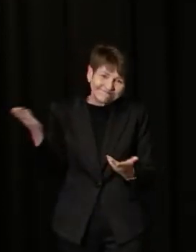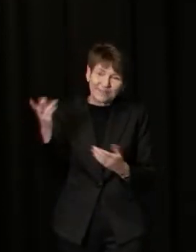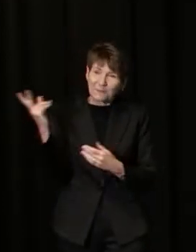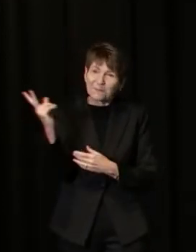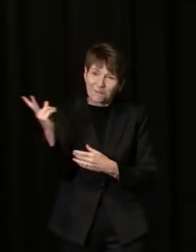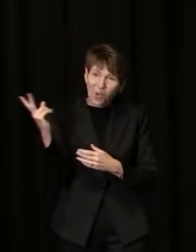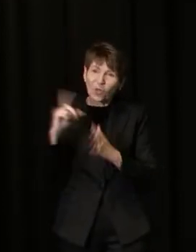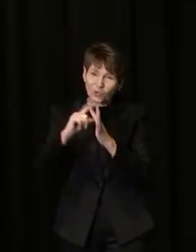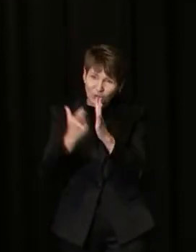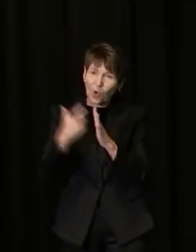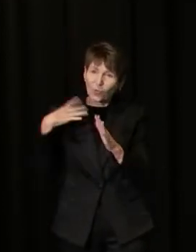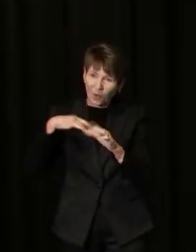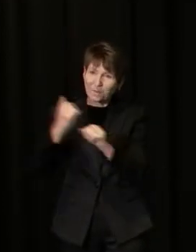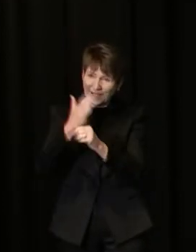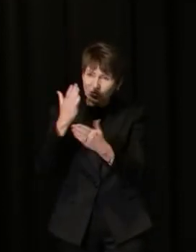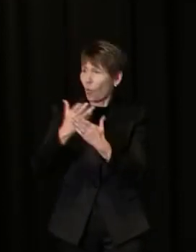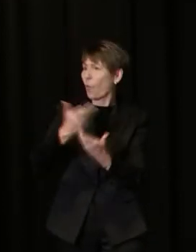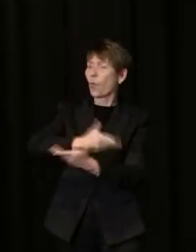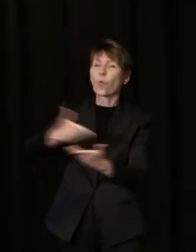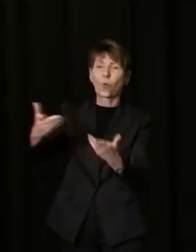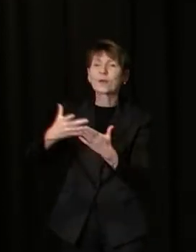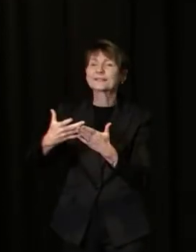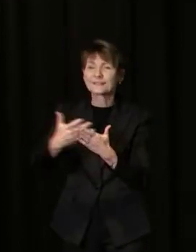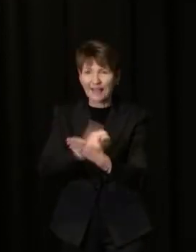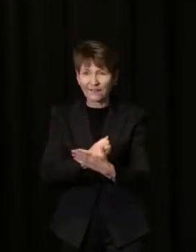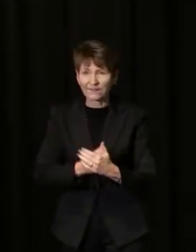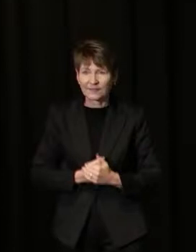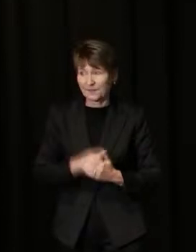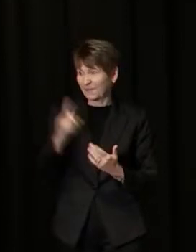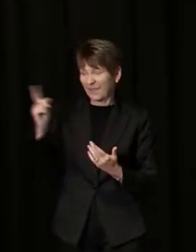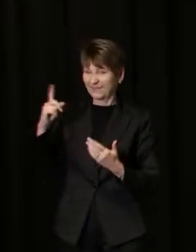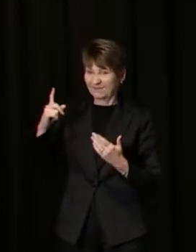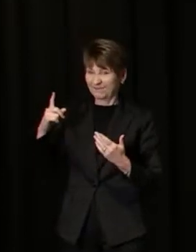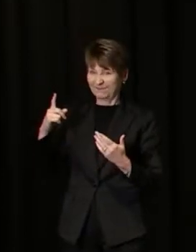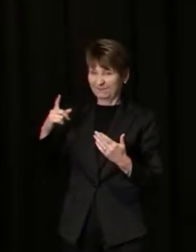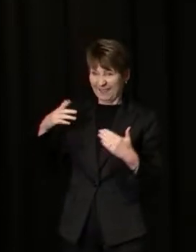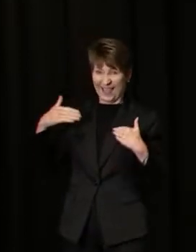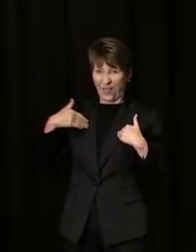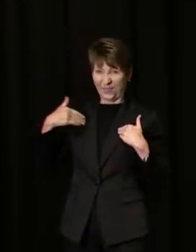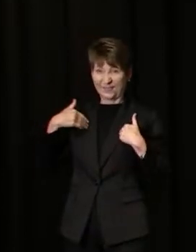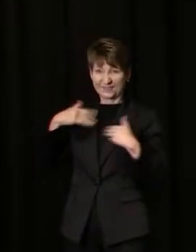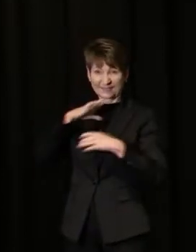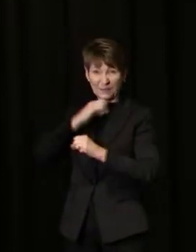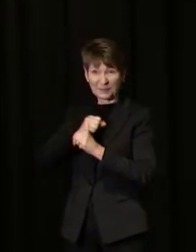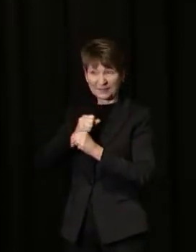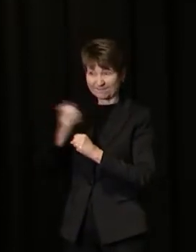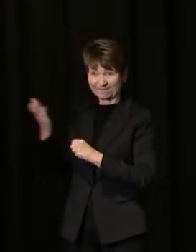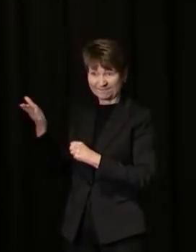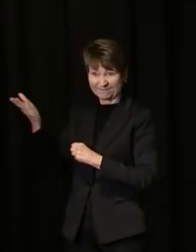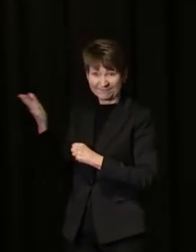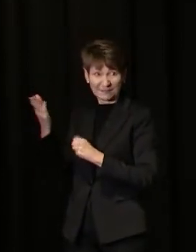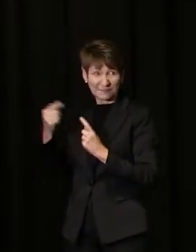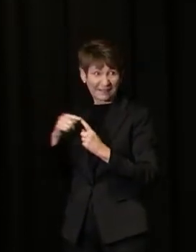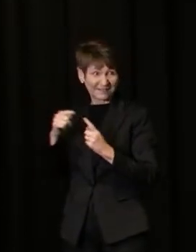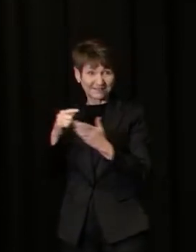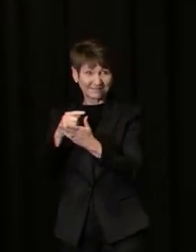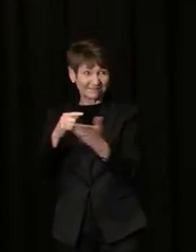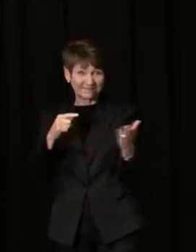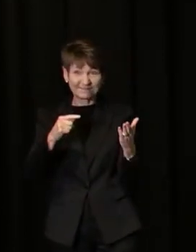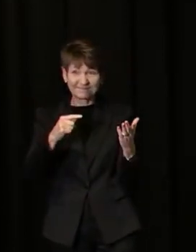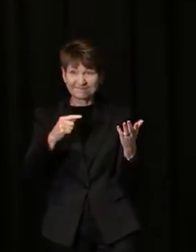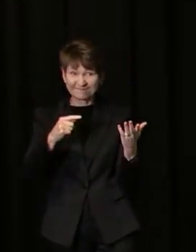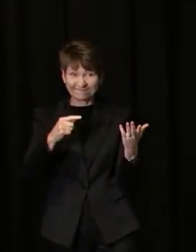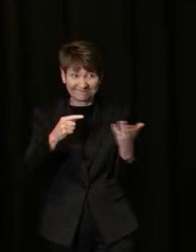ultimately there's a recognition from across the health department and a recognition across the government and across the community, I think, that once we get to